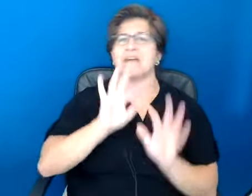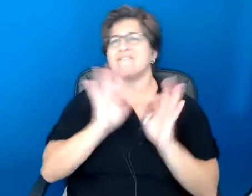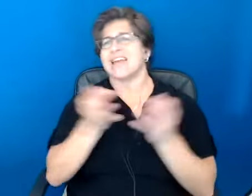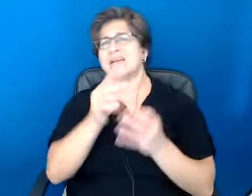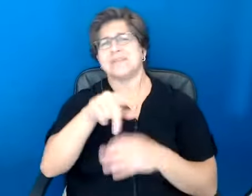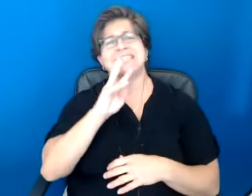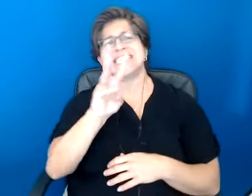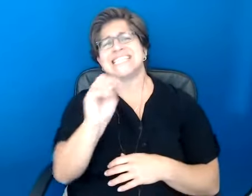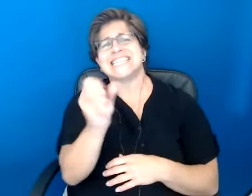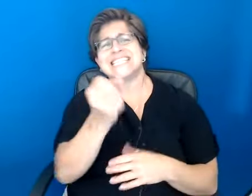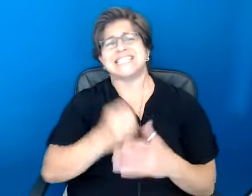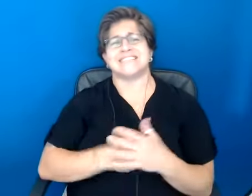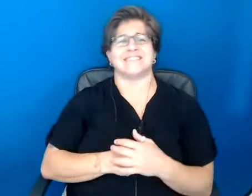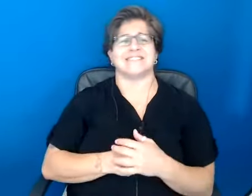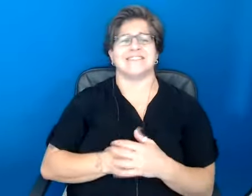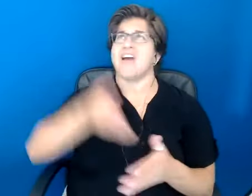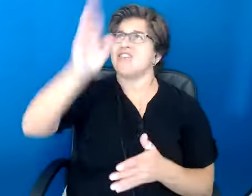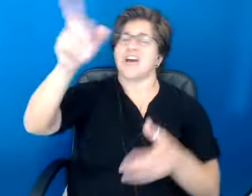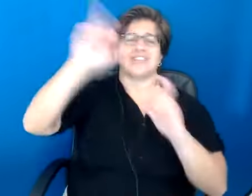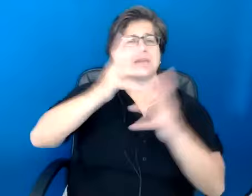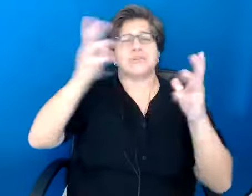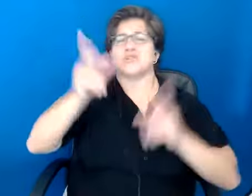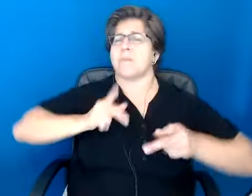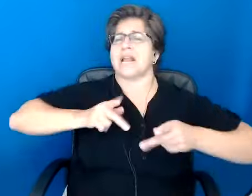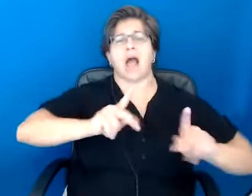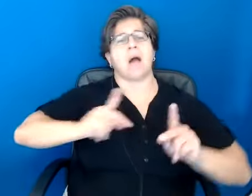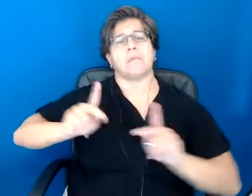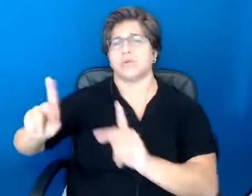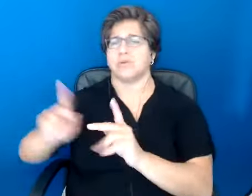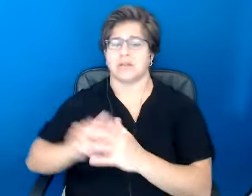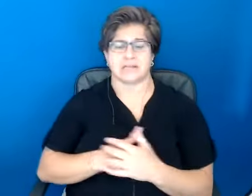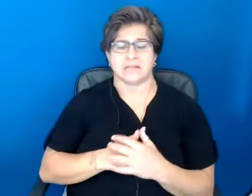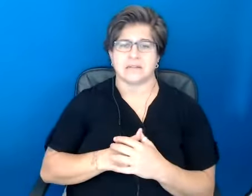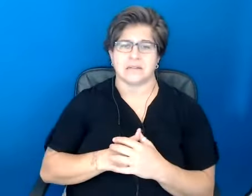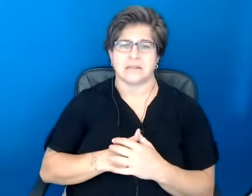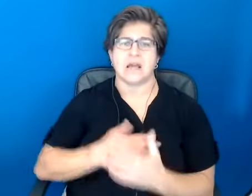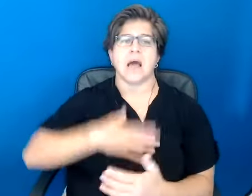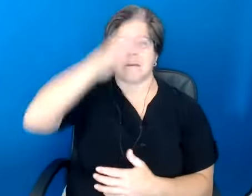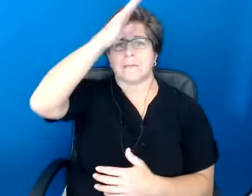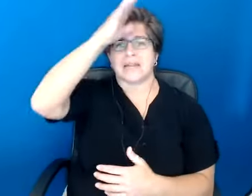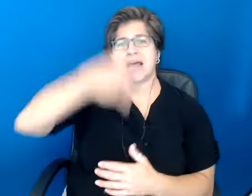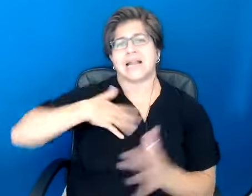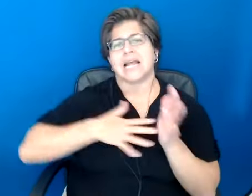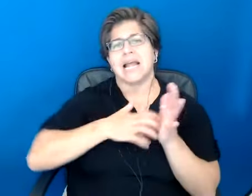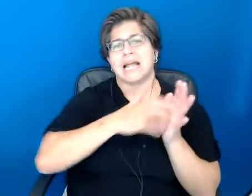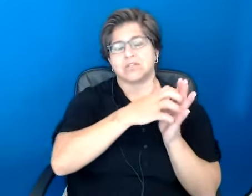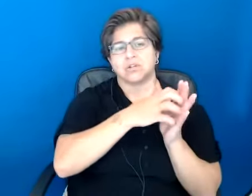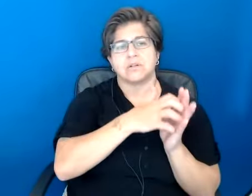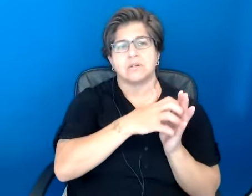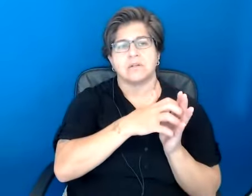Going to my family, making amends to my brothers and my sisters. I lost 3 of my family. They were 61 years of age. God's